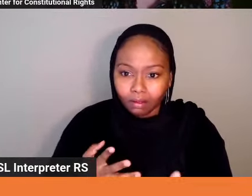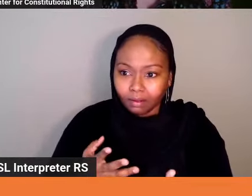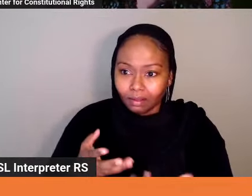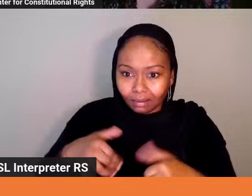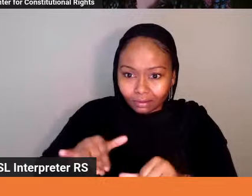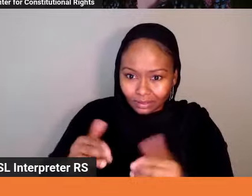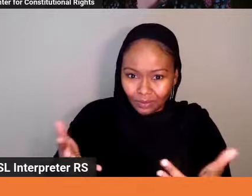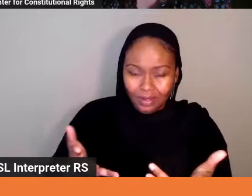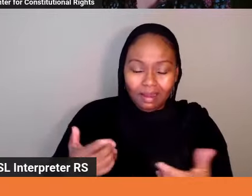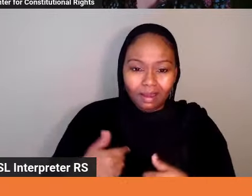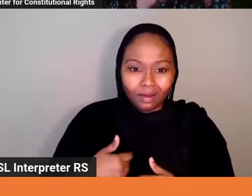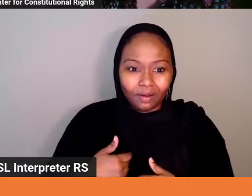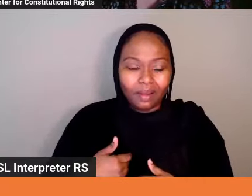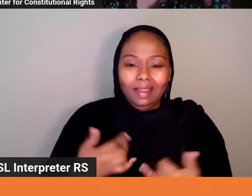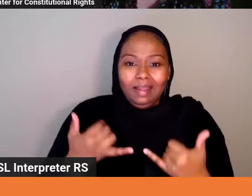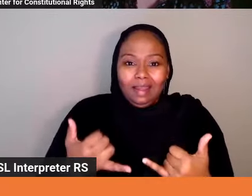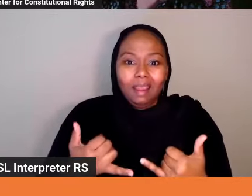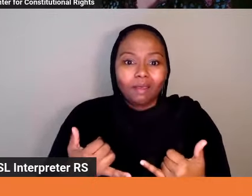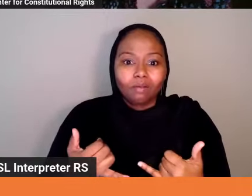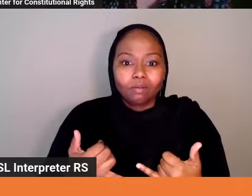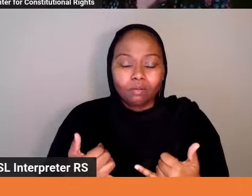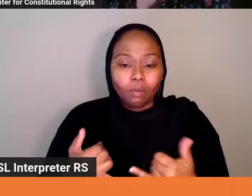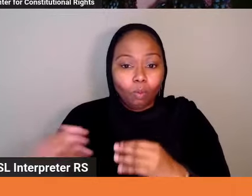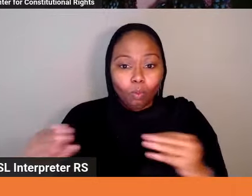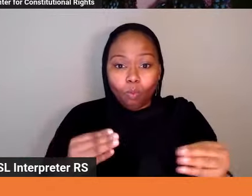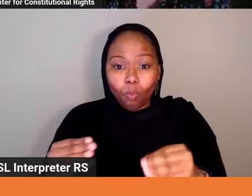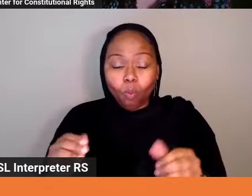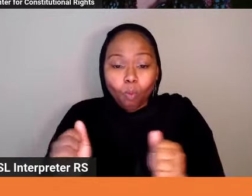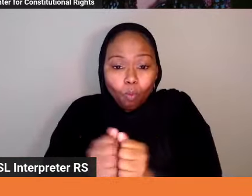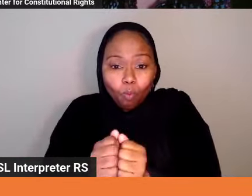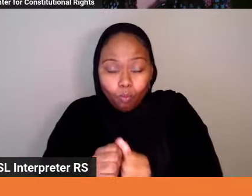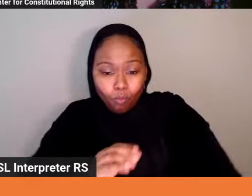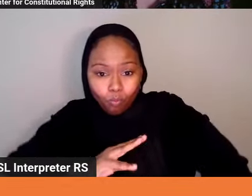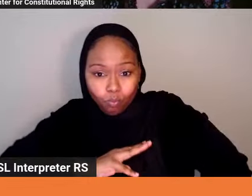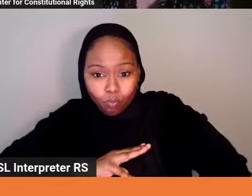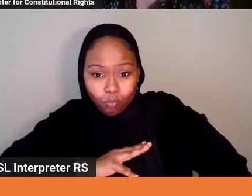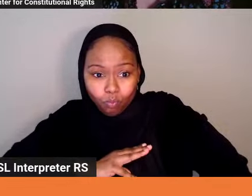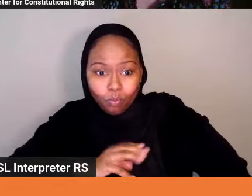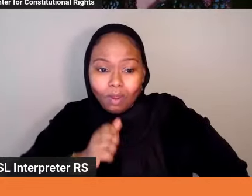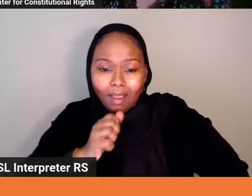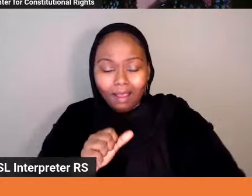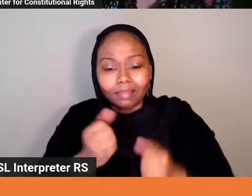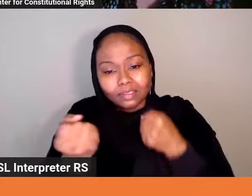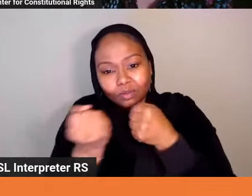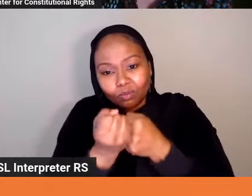by Israel against Palestinians and with unconditional support from the US.